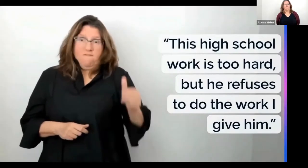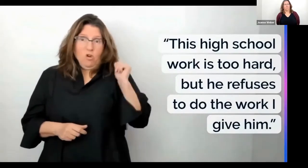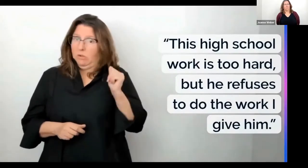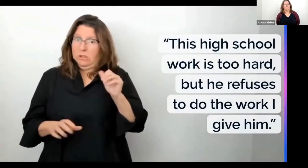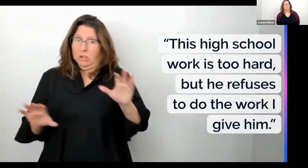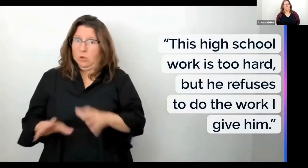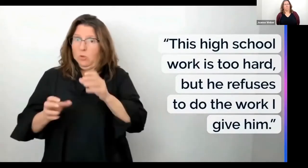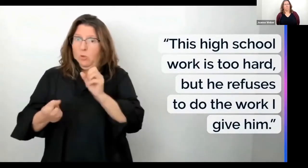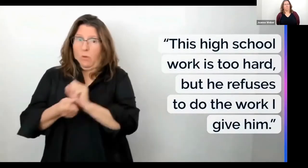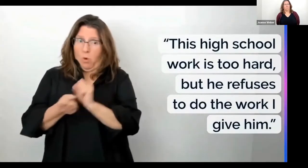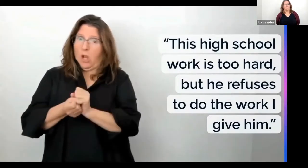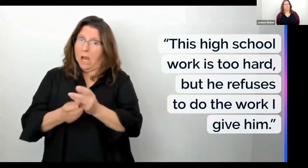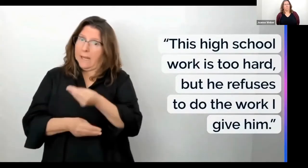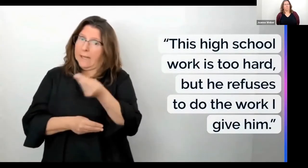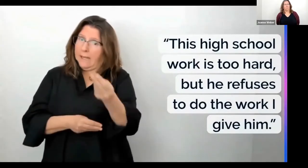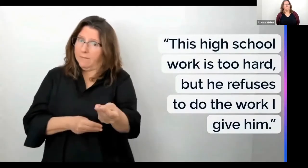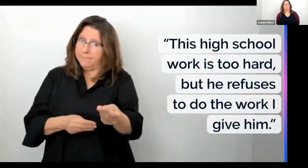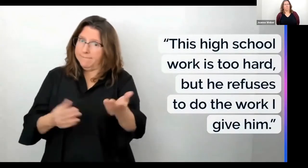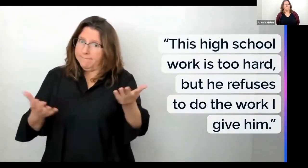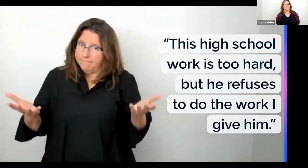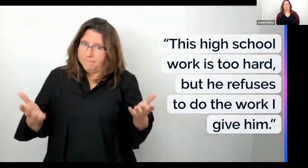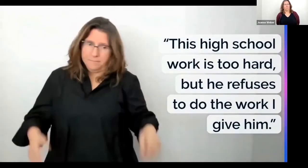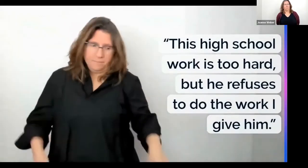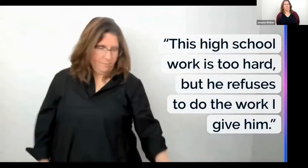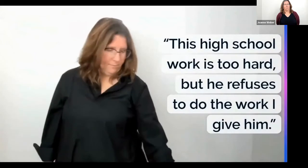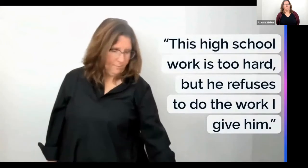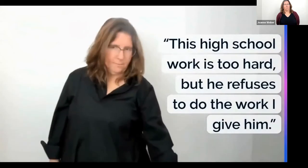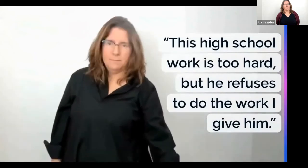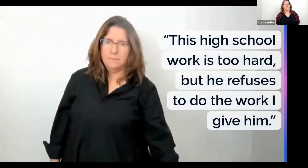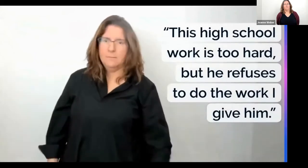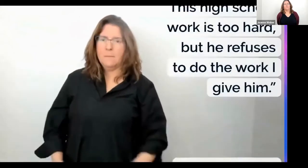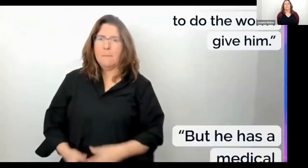He refuses to do the work I do give him.